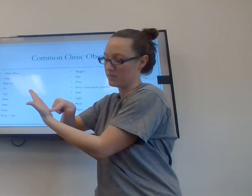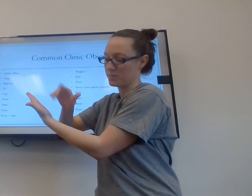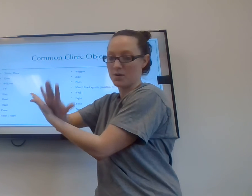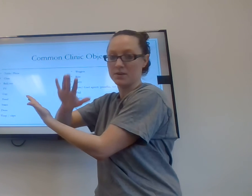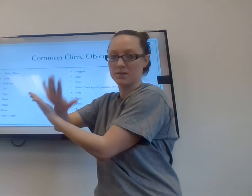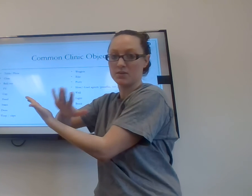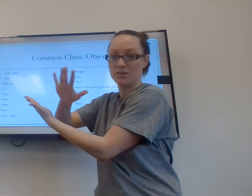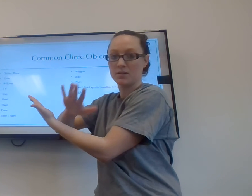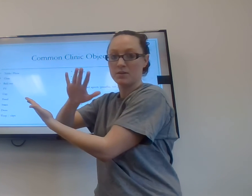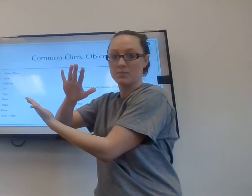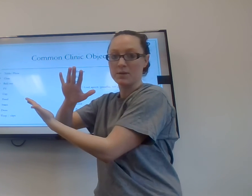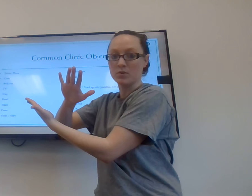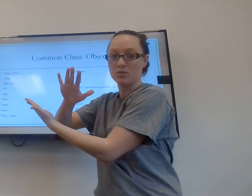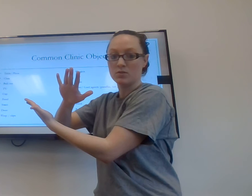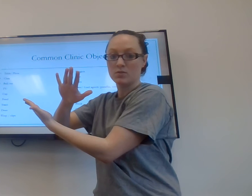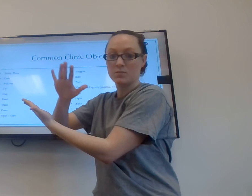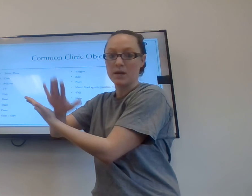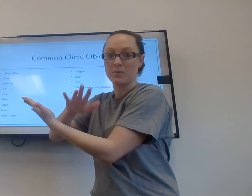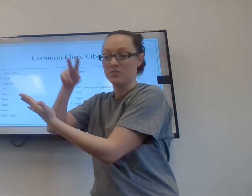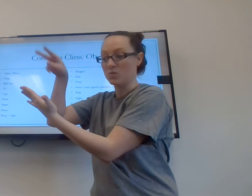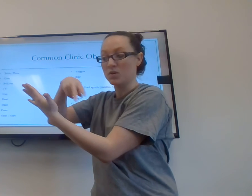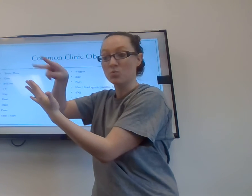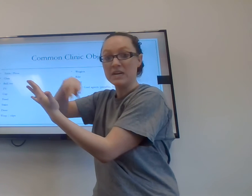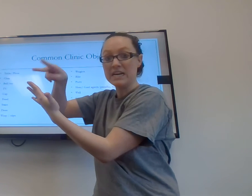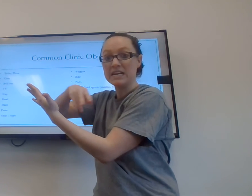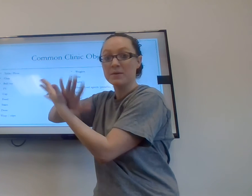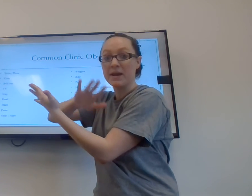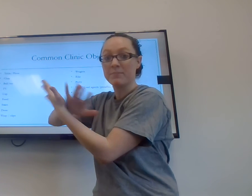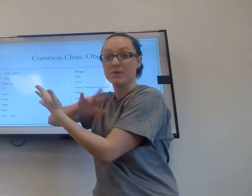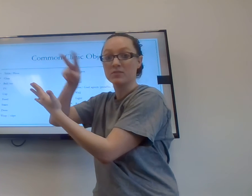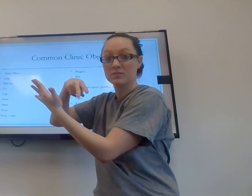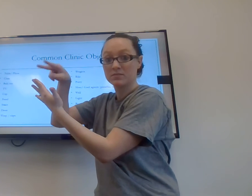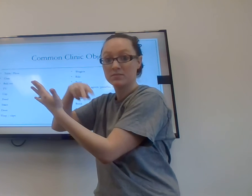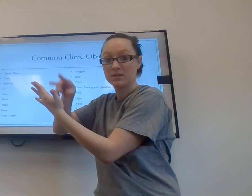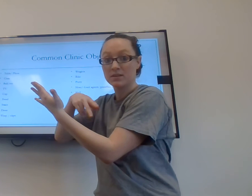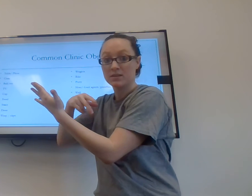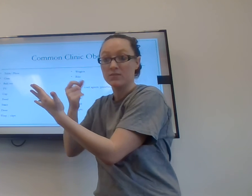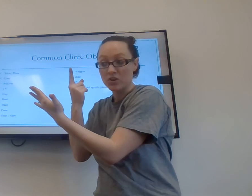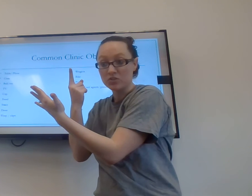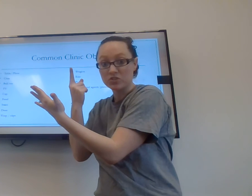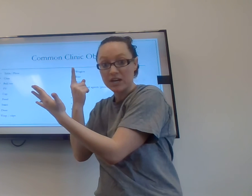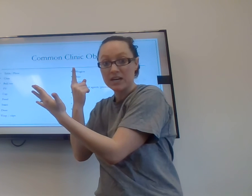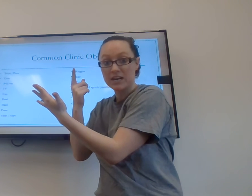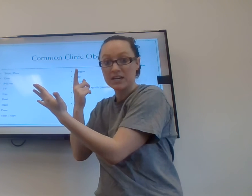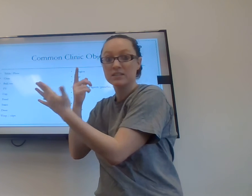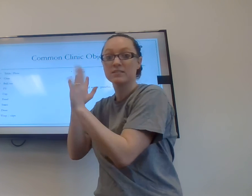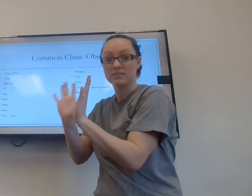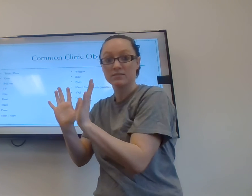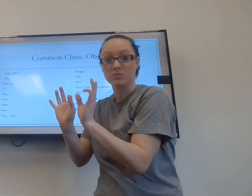palm here. Paper. Paper. If you want to read the paper. If you understand, we're